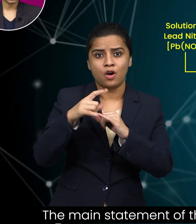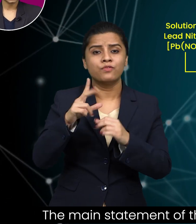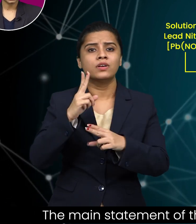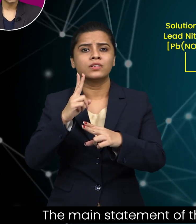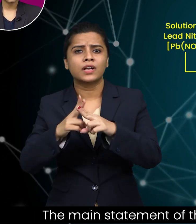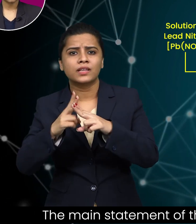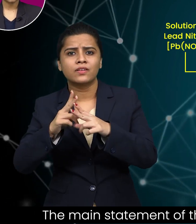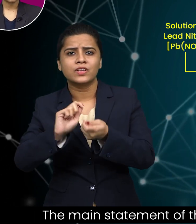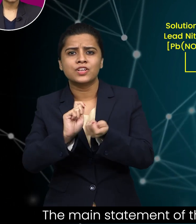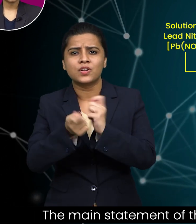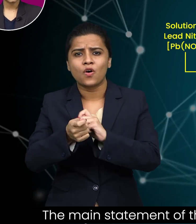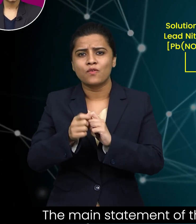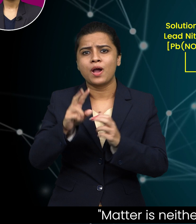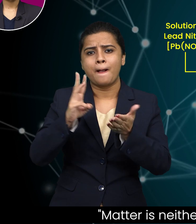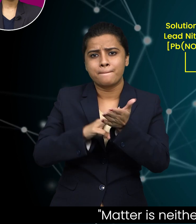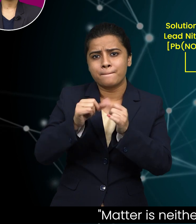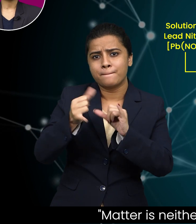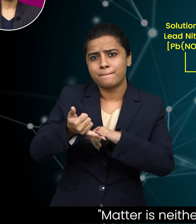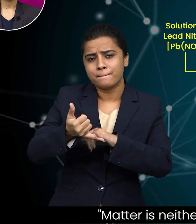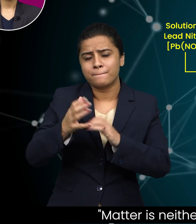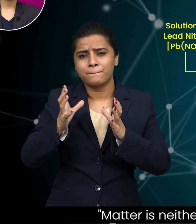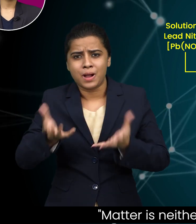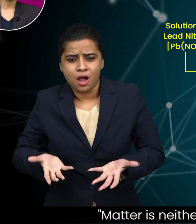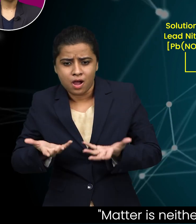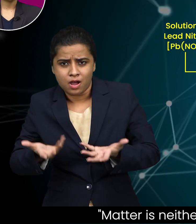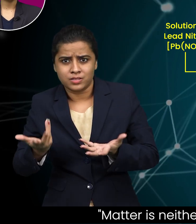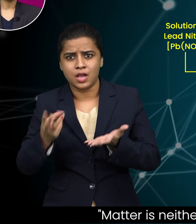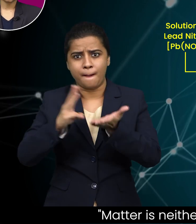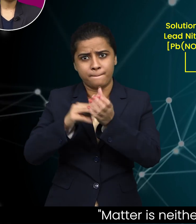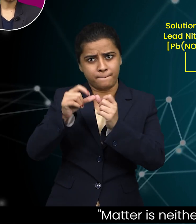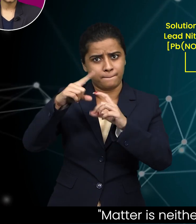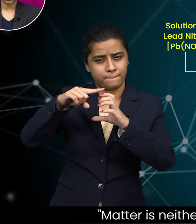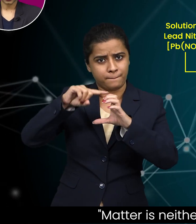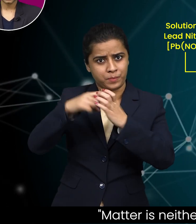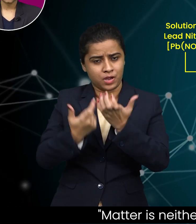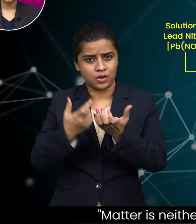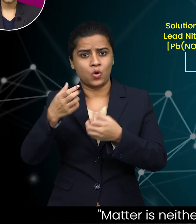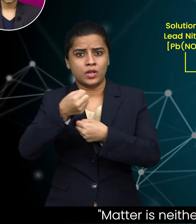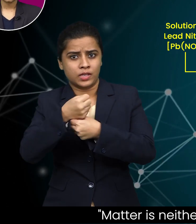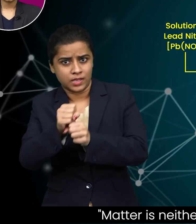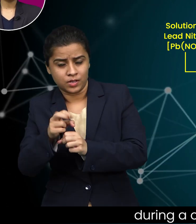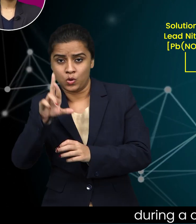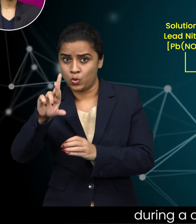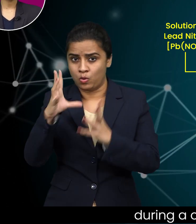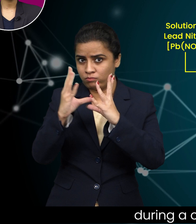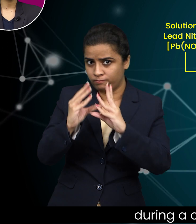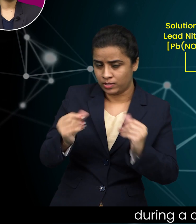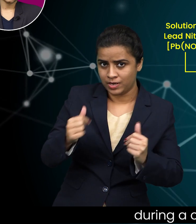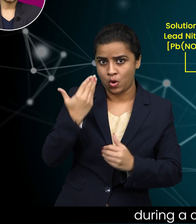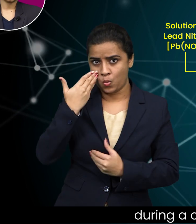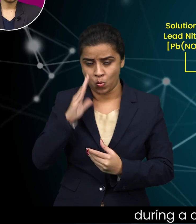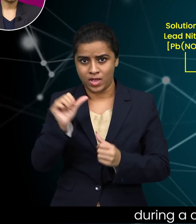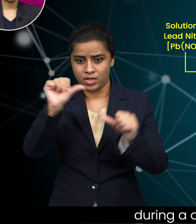of mass is, matter is either created not destroyed during a